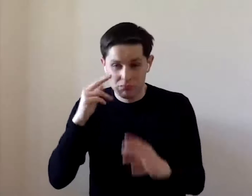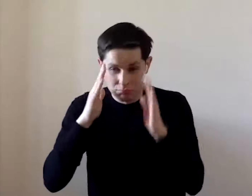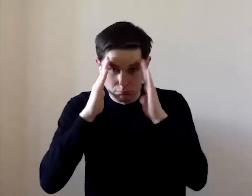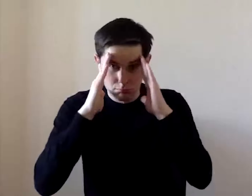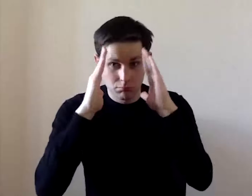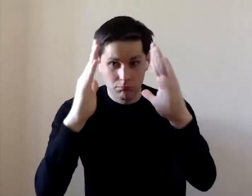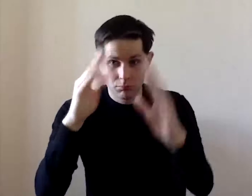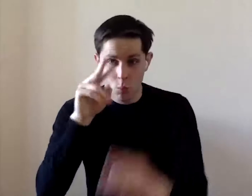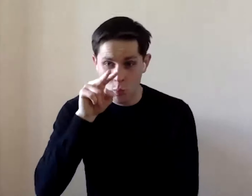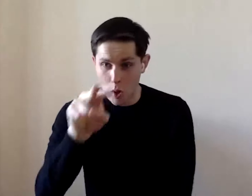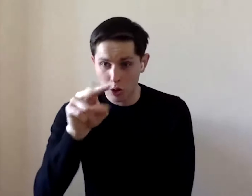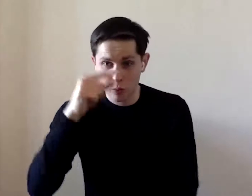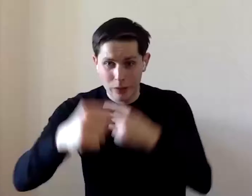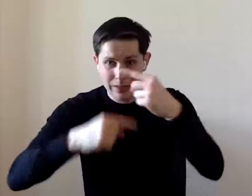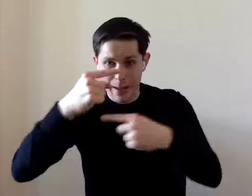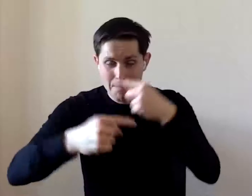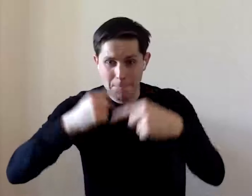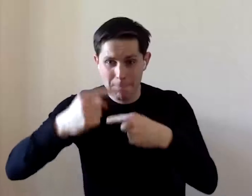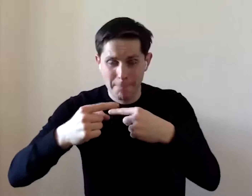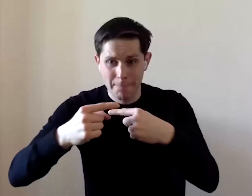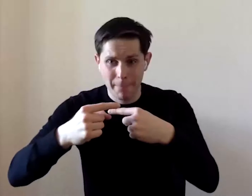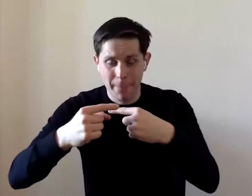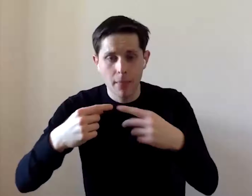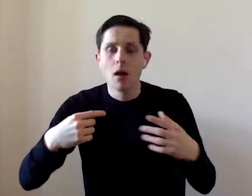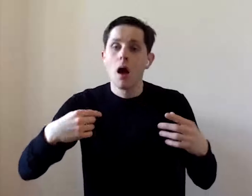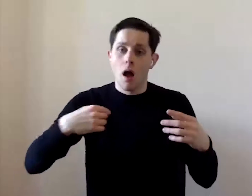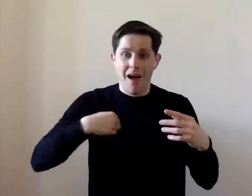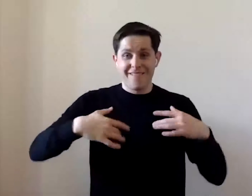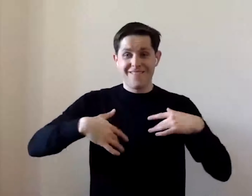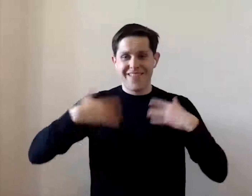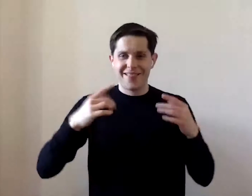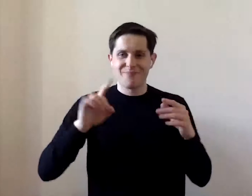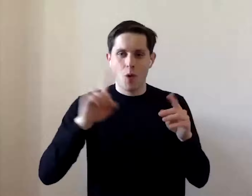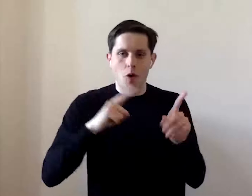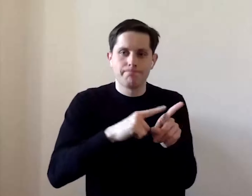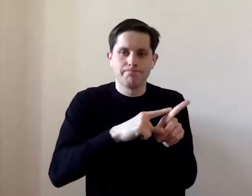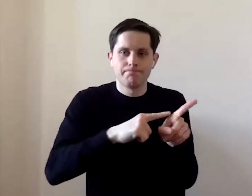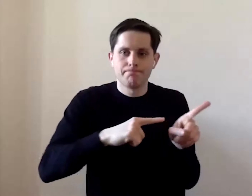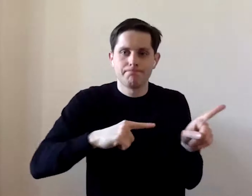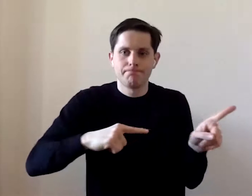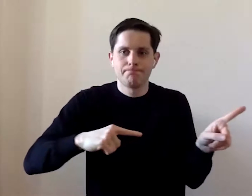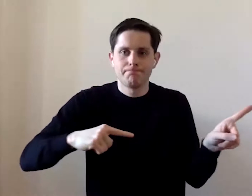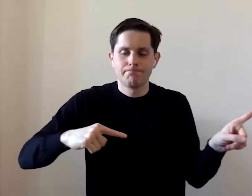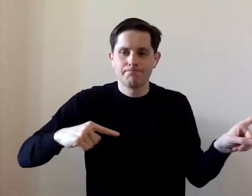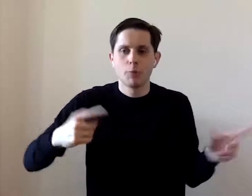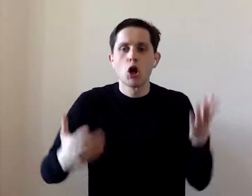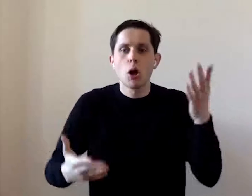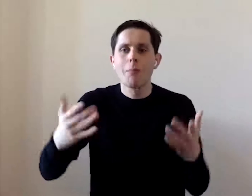my hearing peers can look away from the screen and take an eye break, whereas I can't. So it was this incremental thing of me feeling that I was